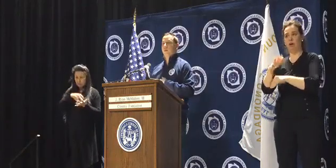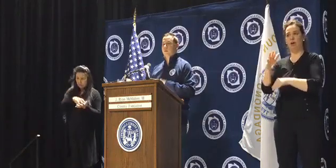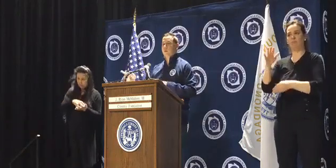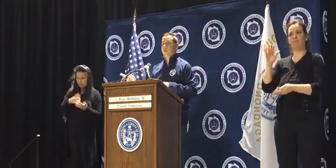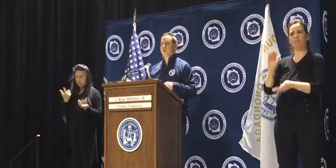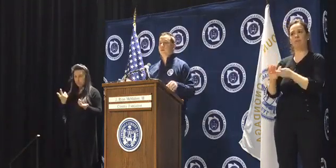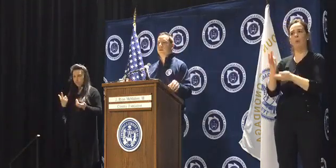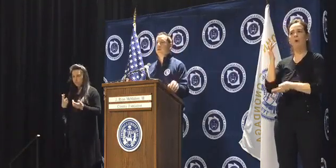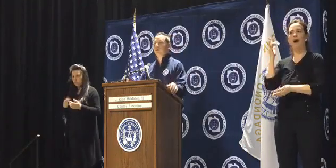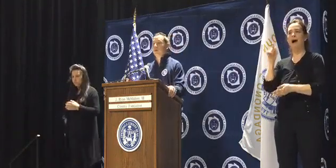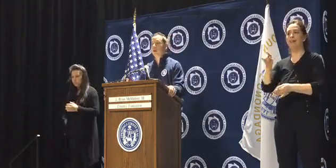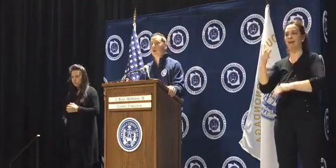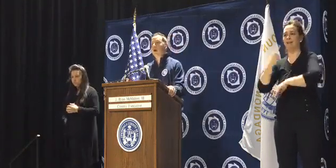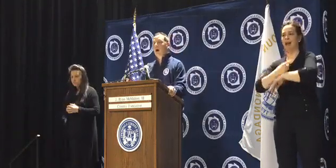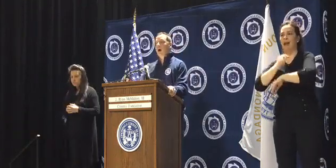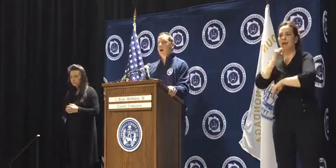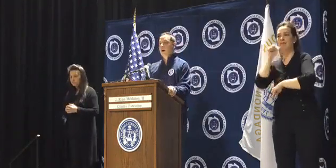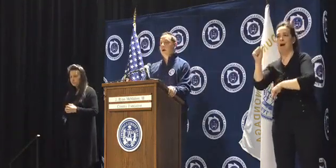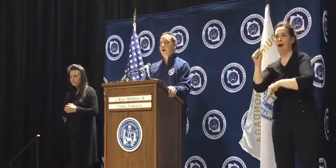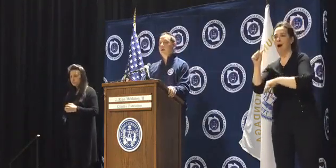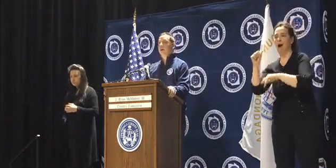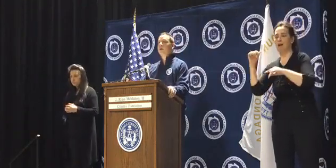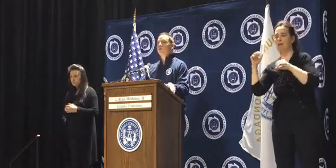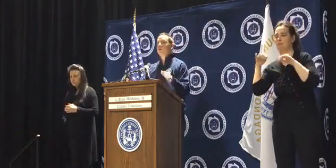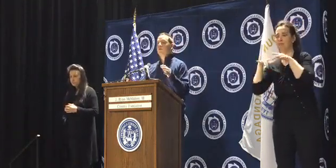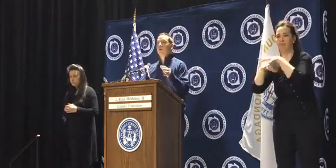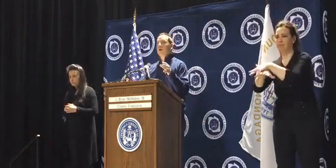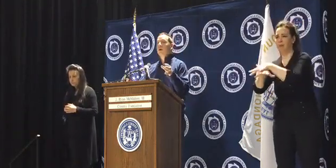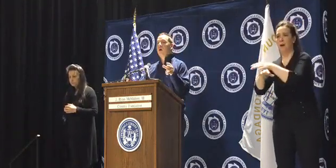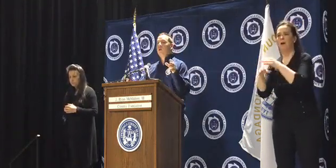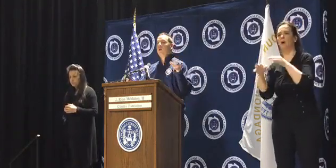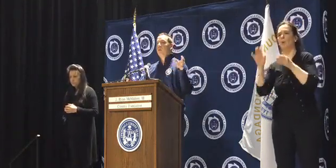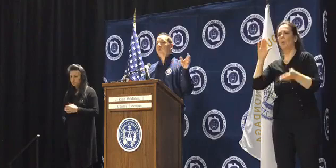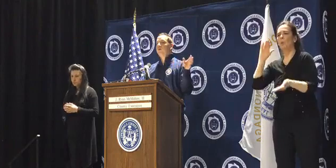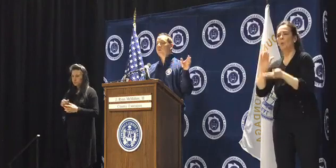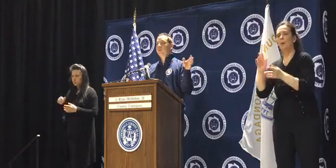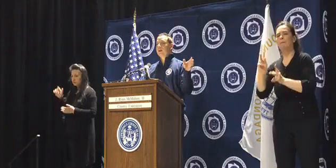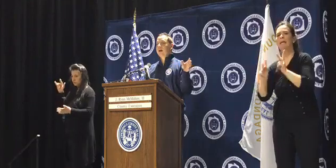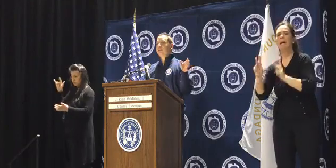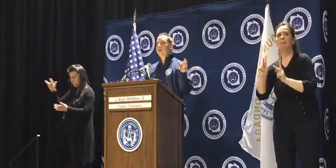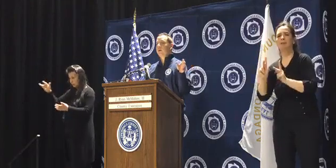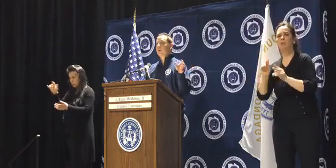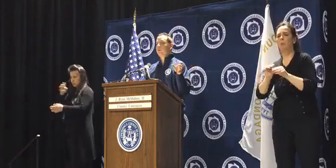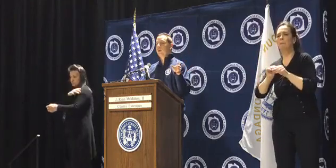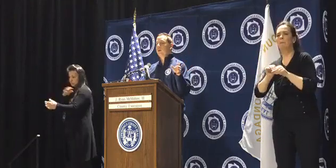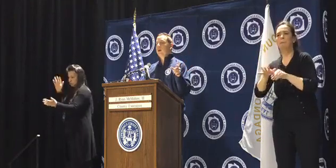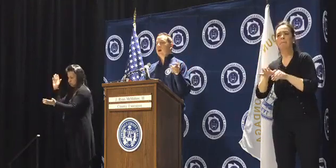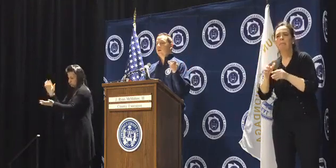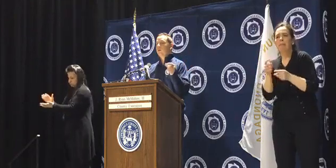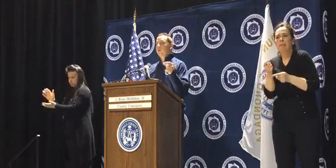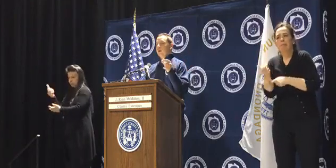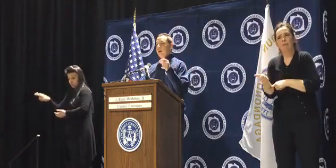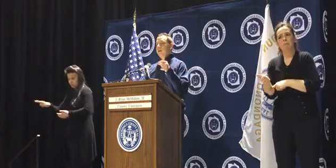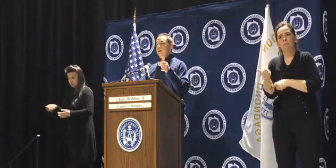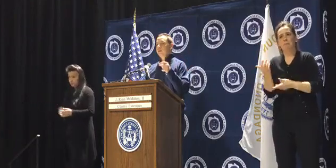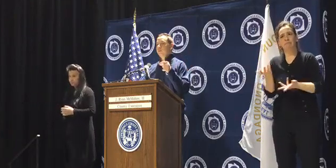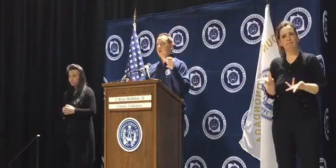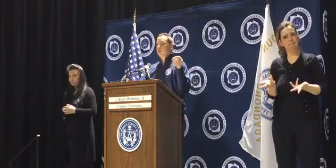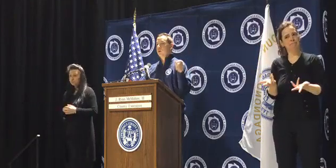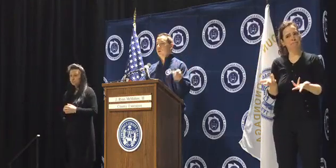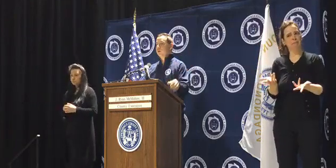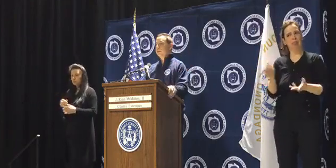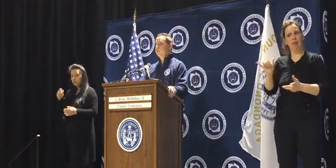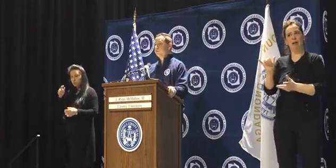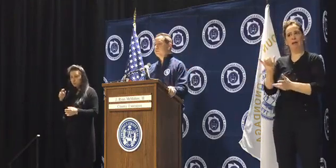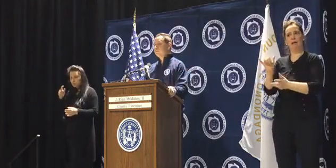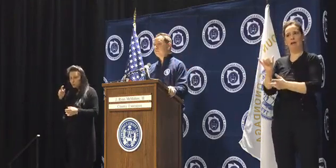health department to do their investigation into figuring out who that person was in contact with and who they then needed to put